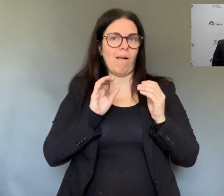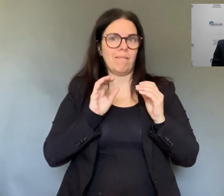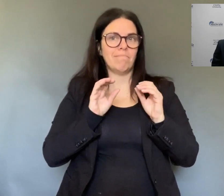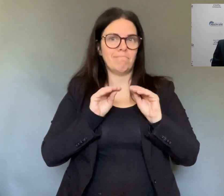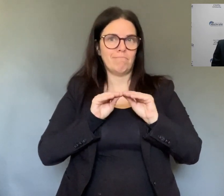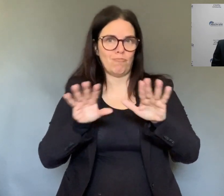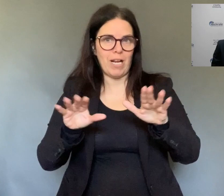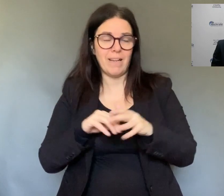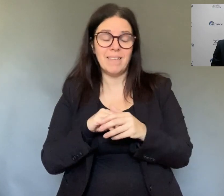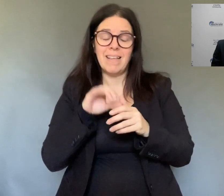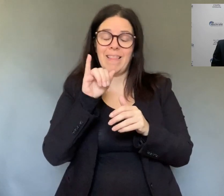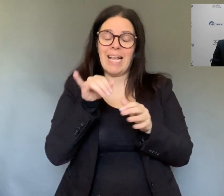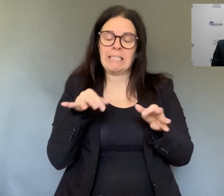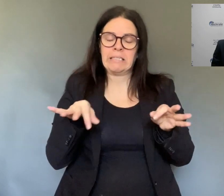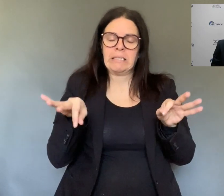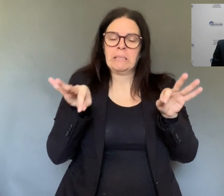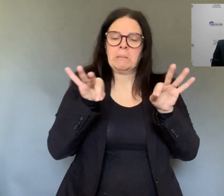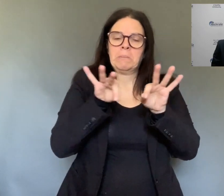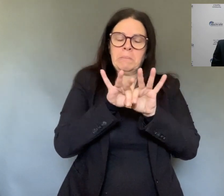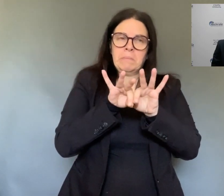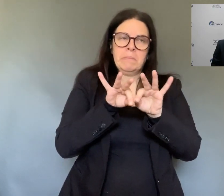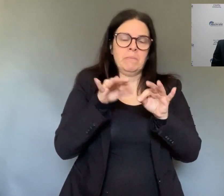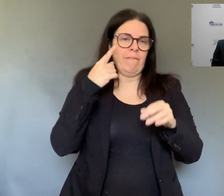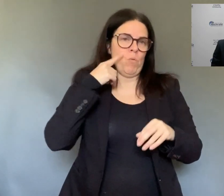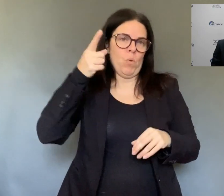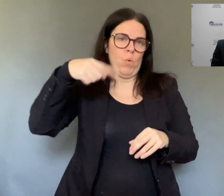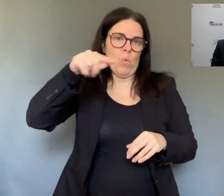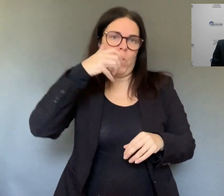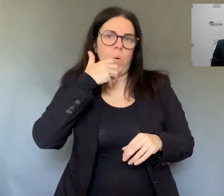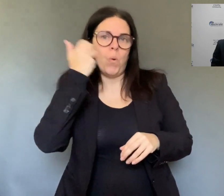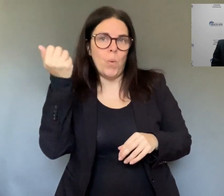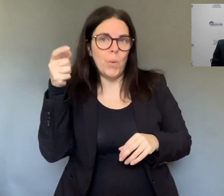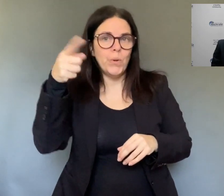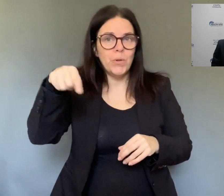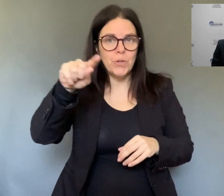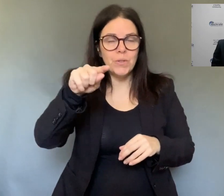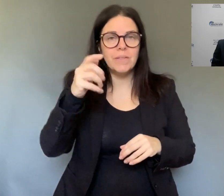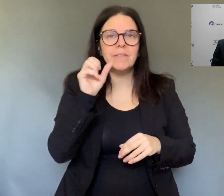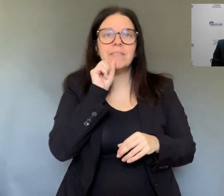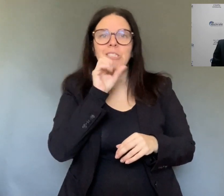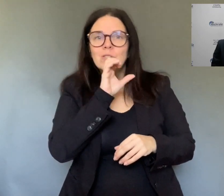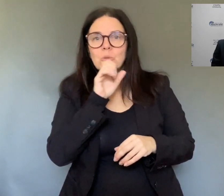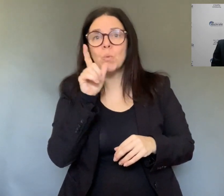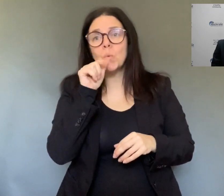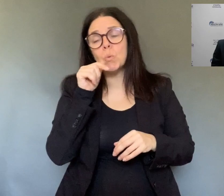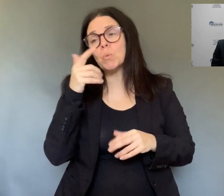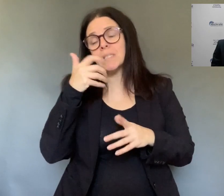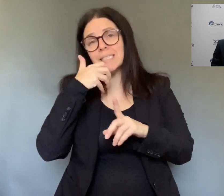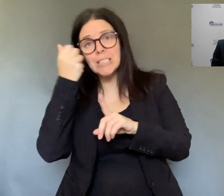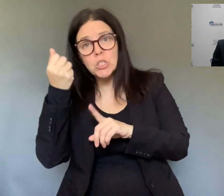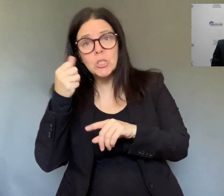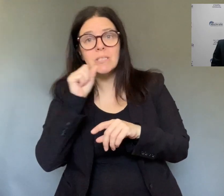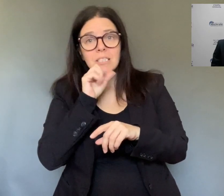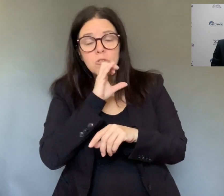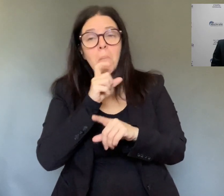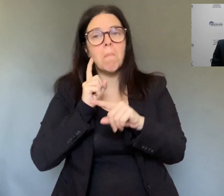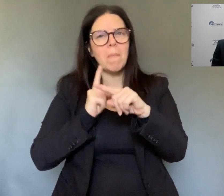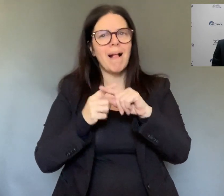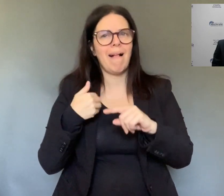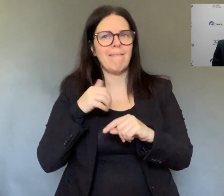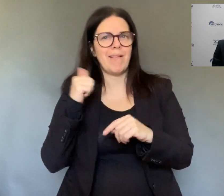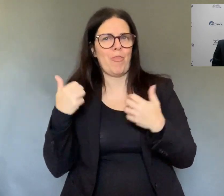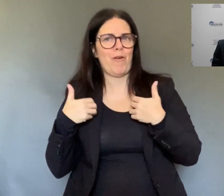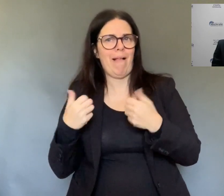This is especially important for those that are at the highest risk. Again, these are the seniors and people either who have a chronic medical